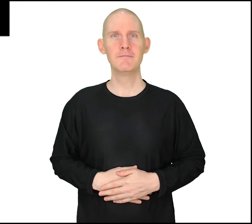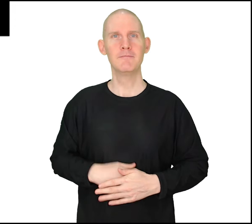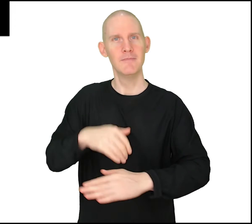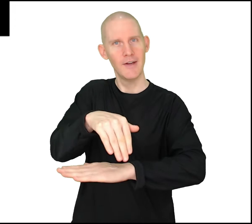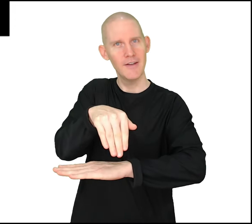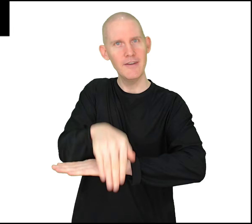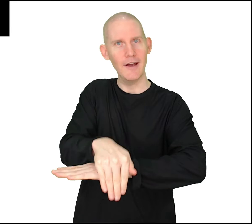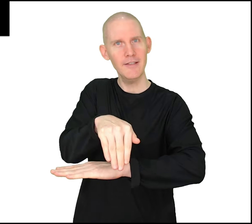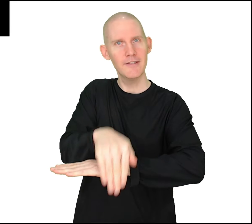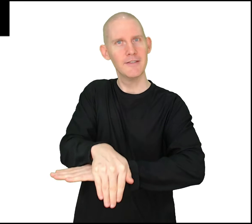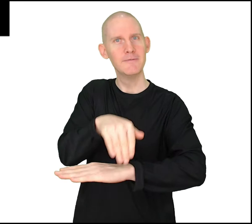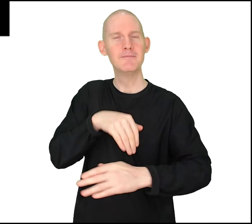Night.